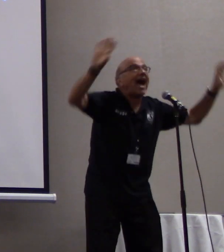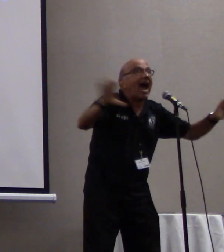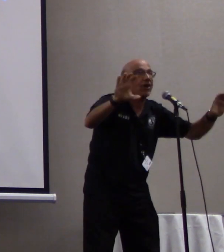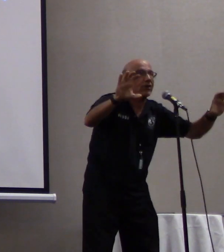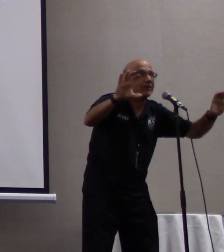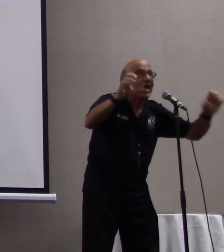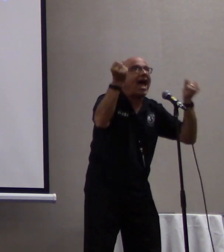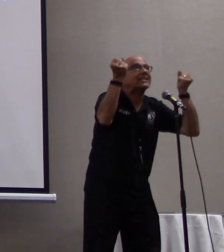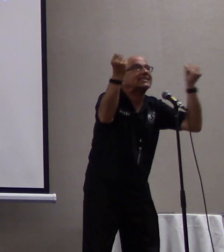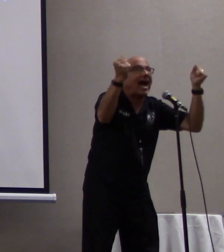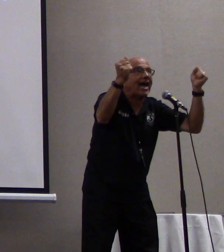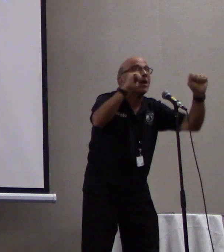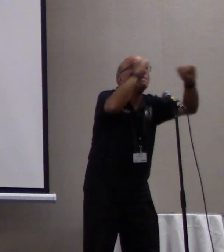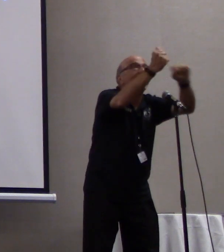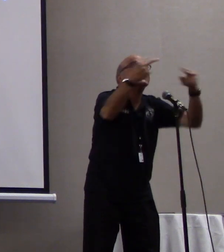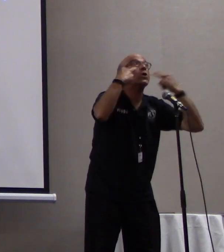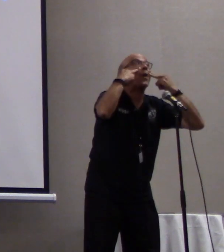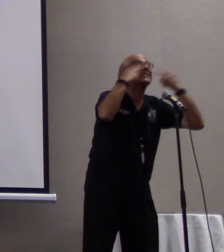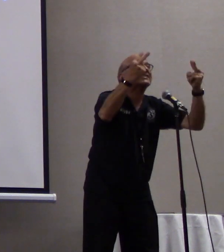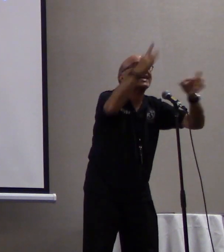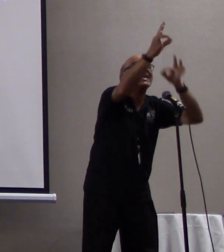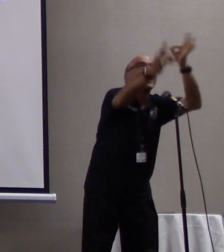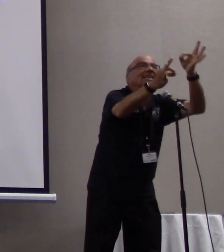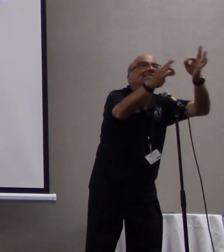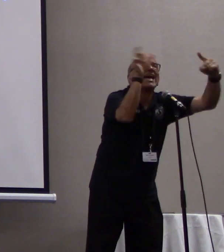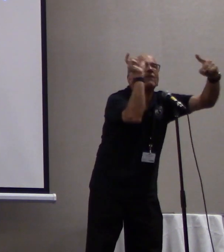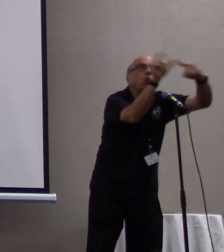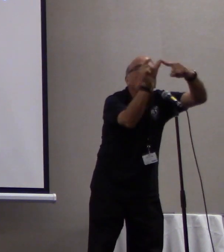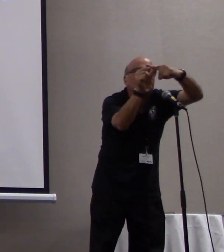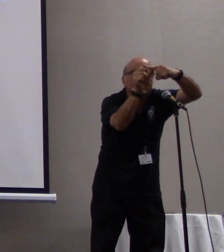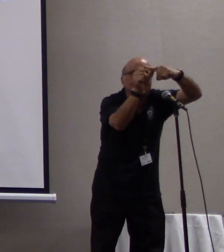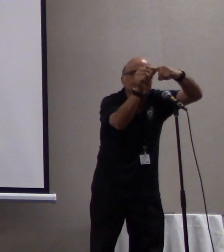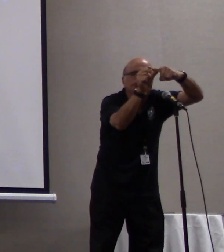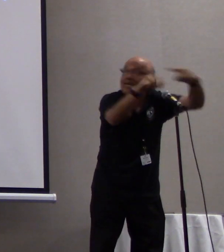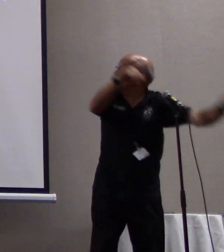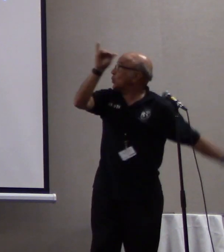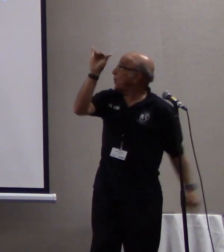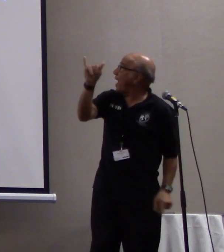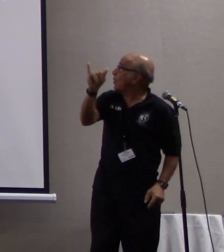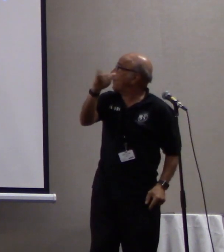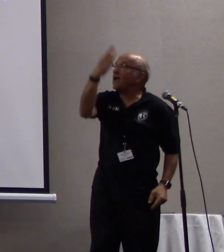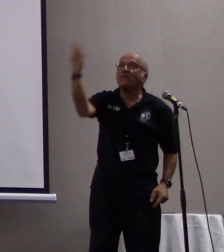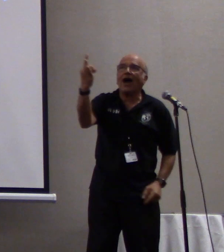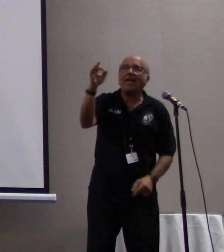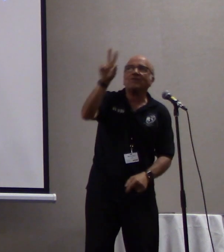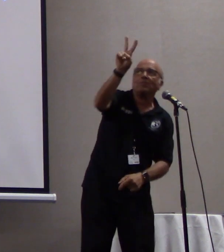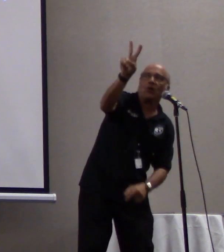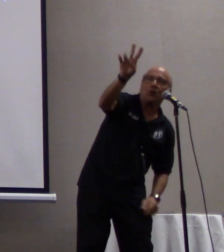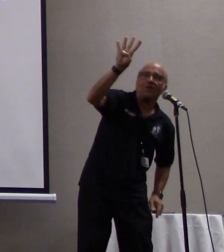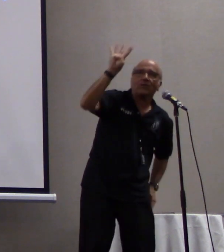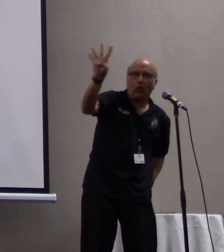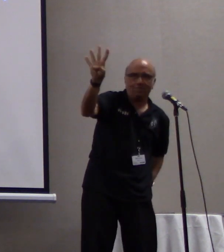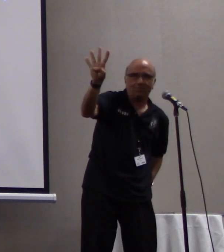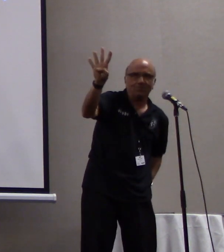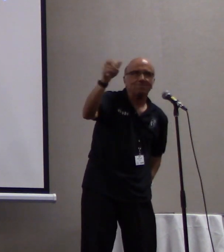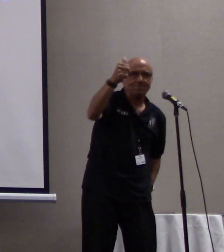visualize action and sign based on what you see instead of words. So that will be Friday from 2